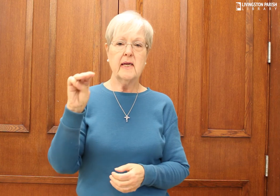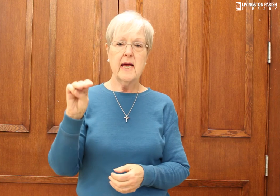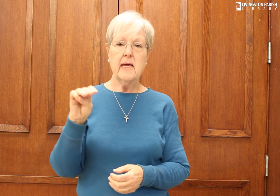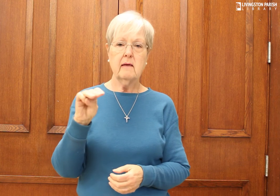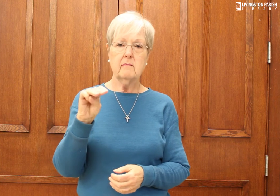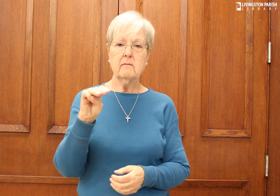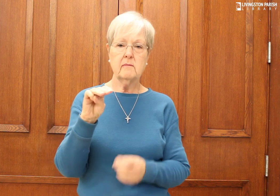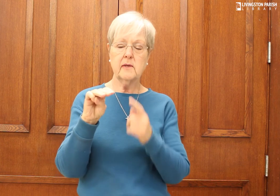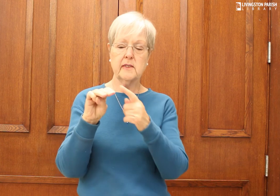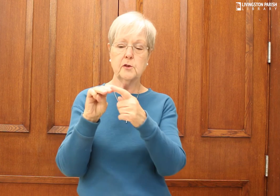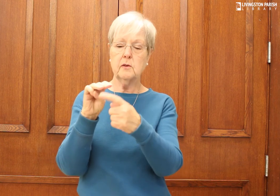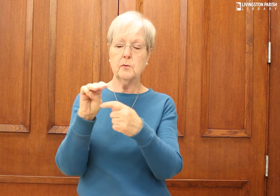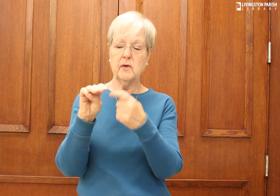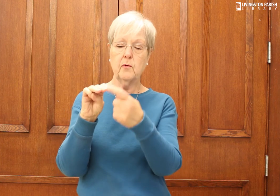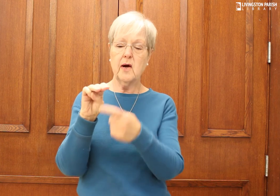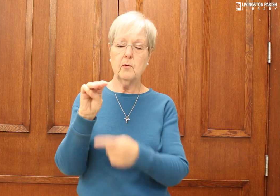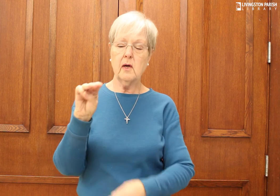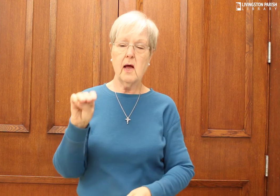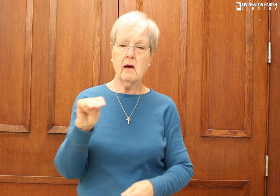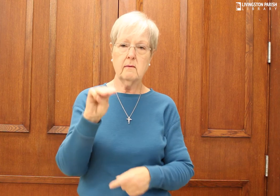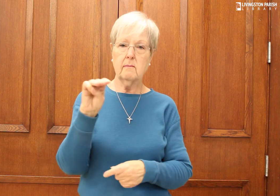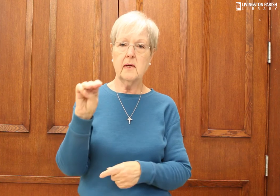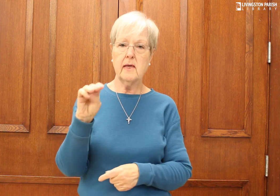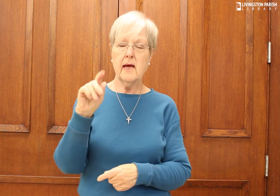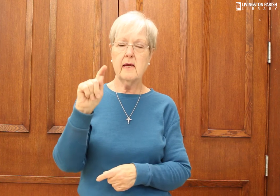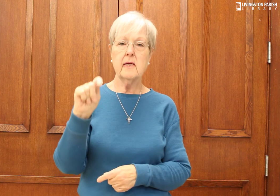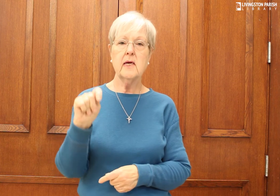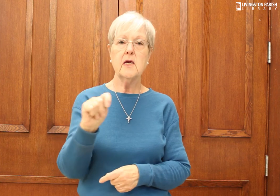Monday, you got your 24-hour clock. Monday,